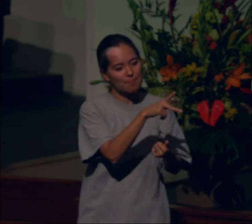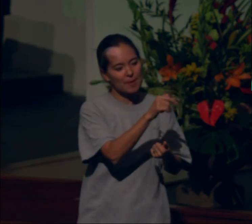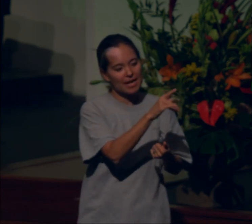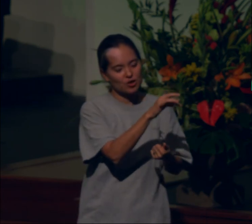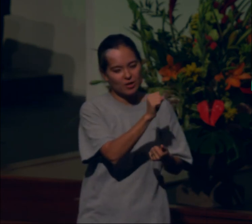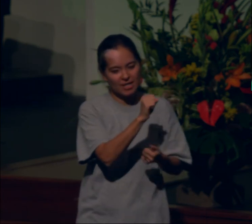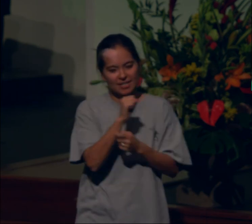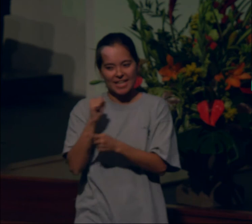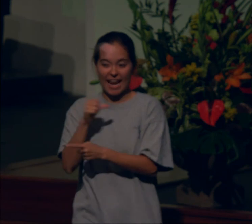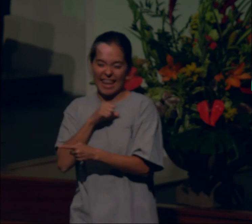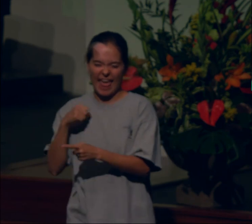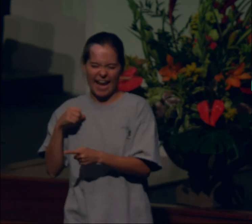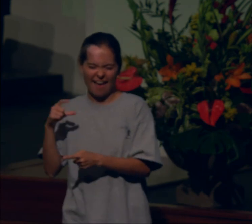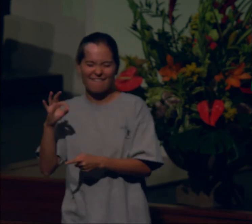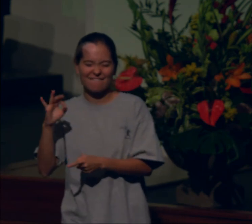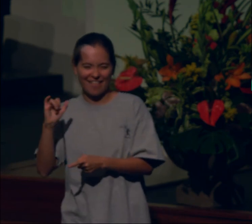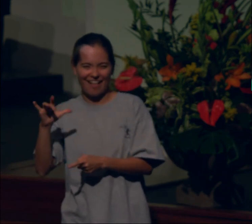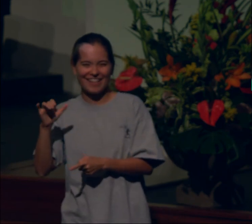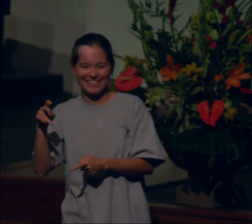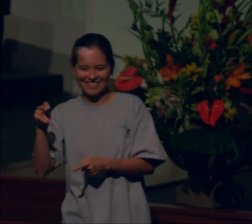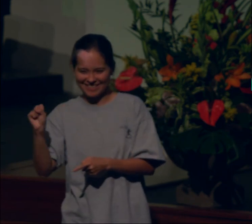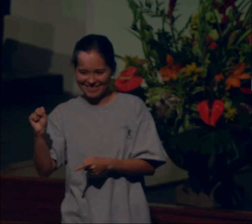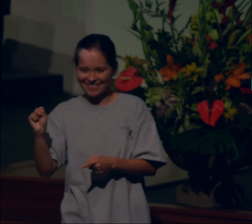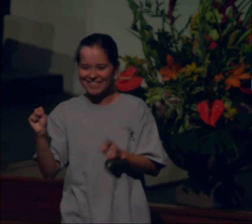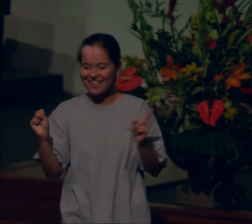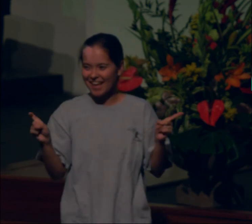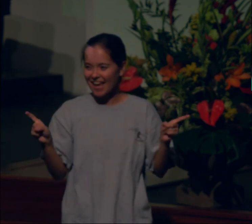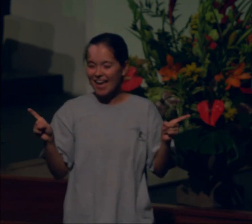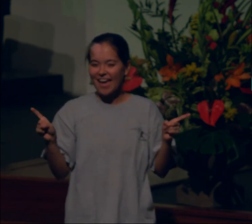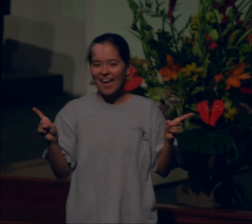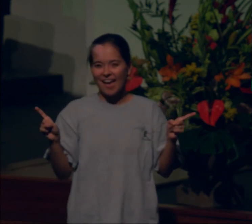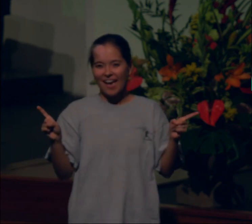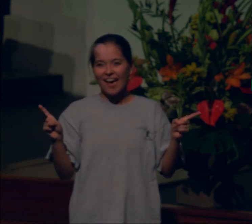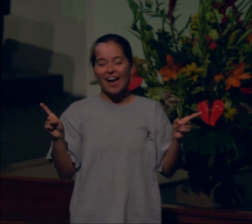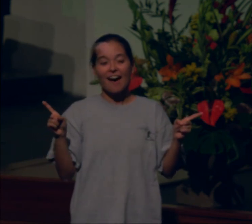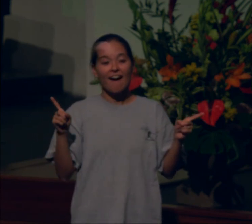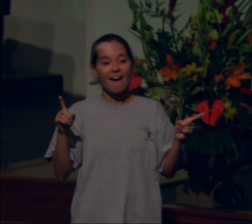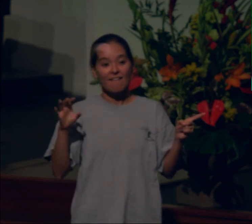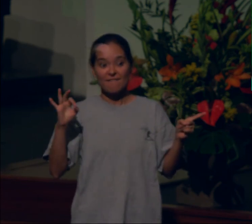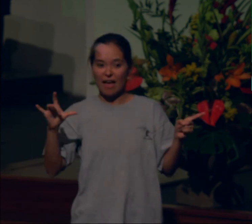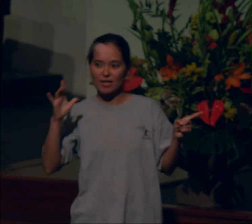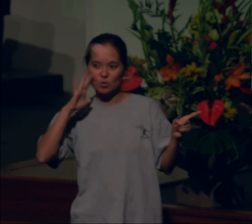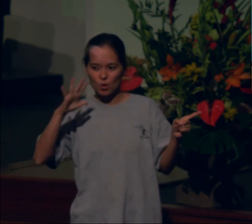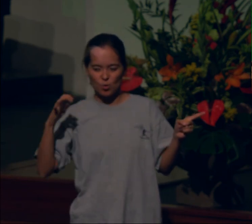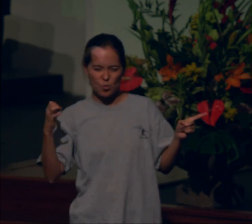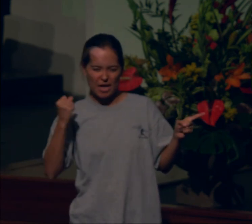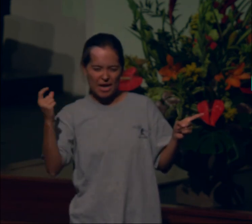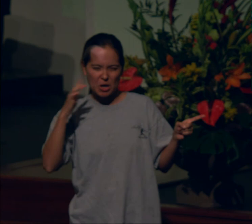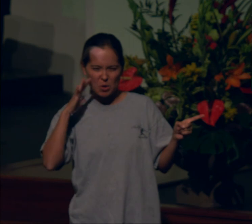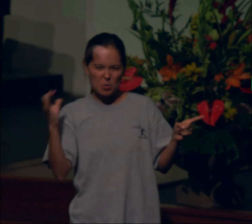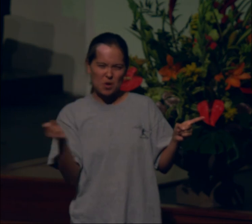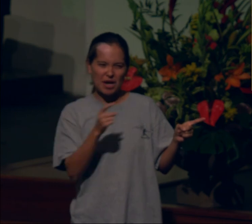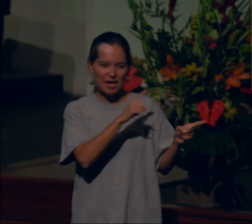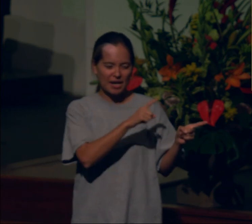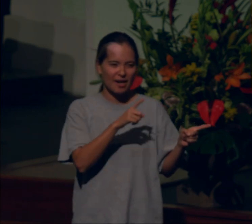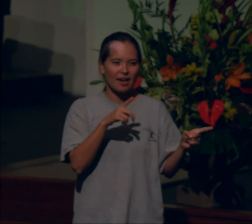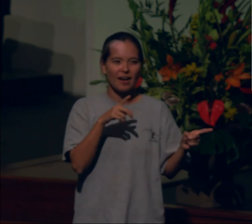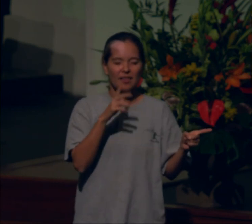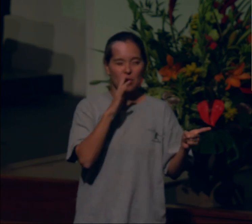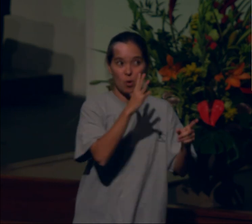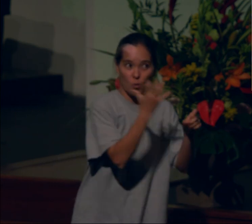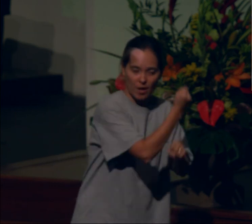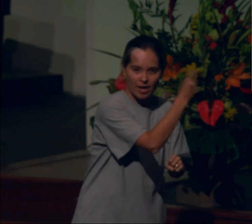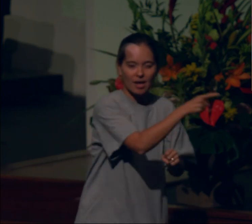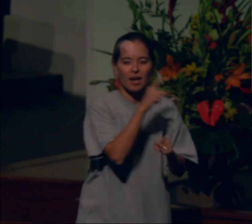Atlanta, praise God, are in the Super Bowl, and everybody's going, Falcons don't have a chance. Patriots are going to crush them.